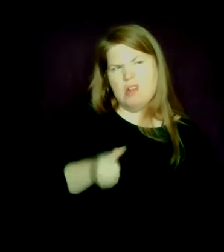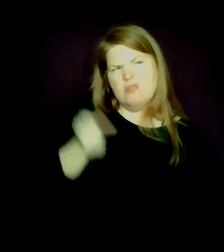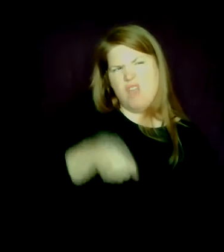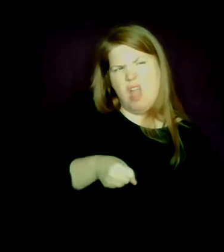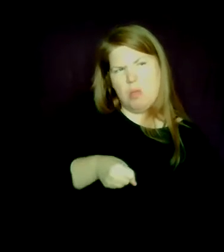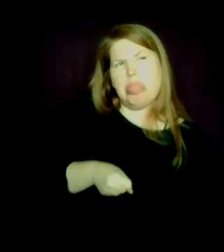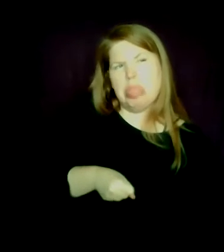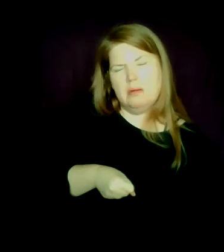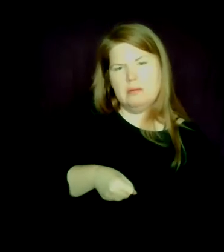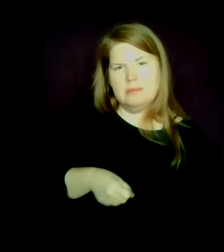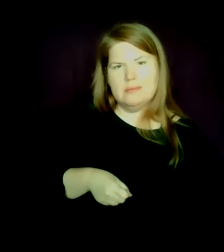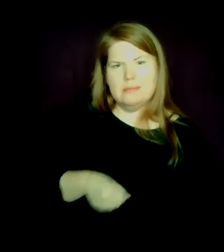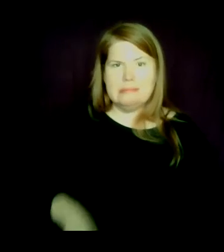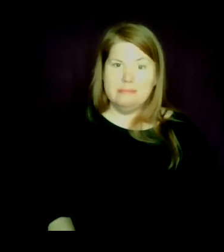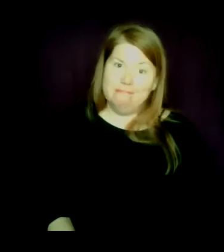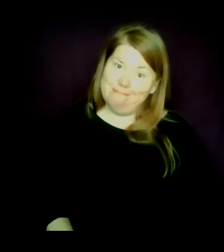out her tongue at me.